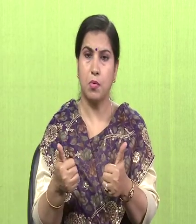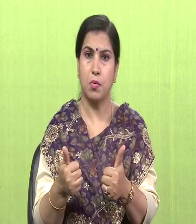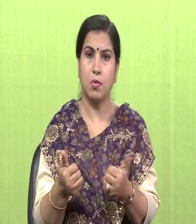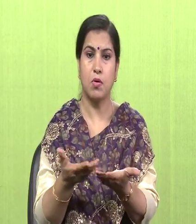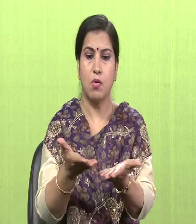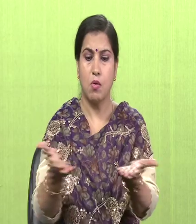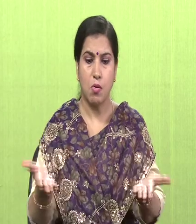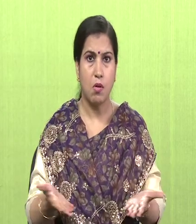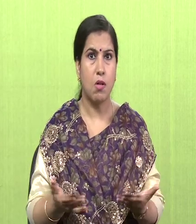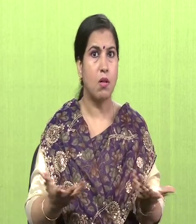jobs.